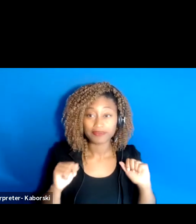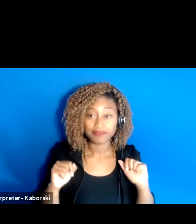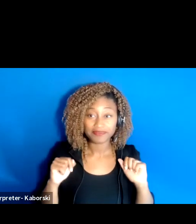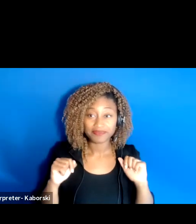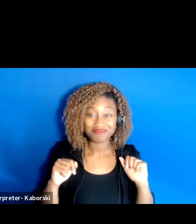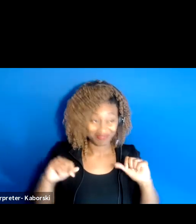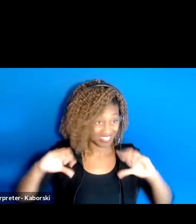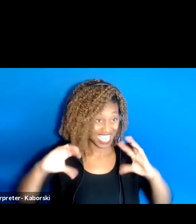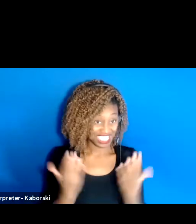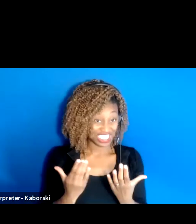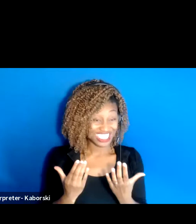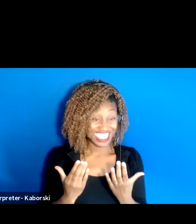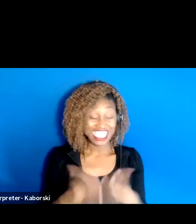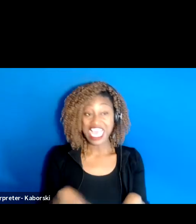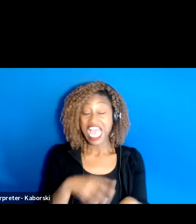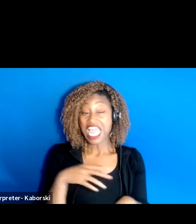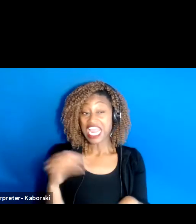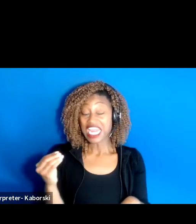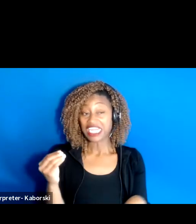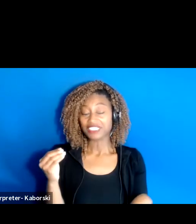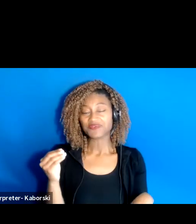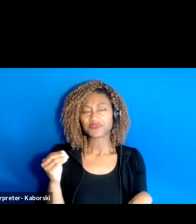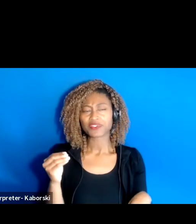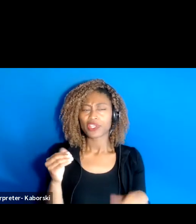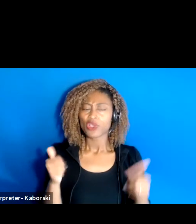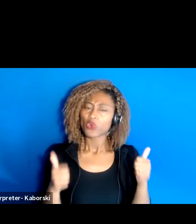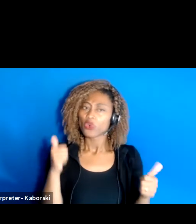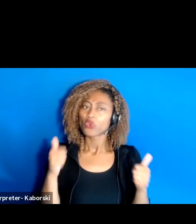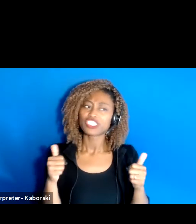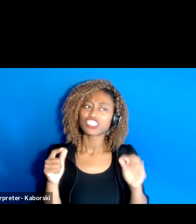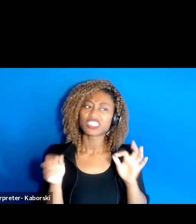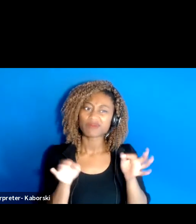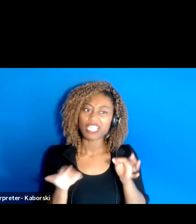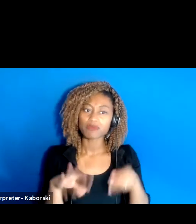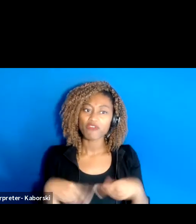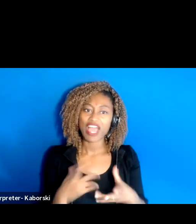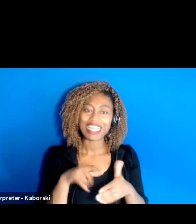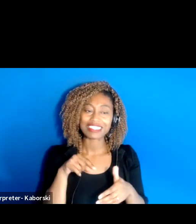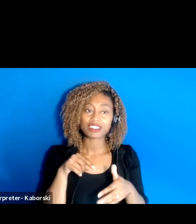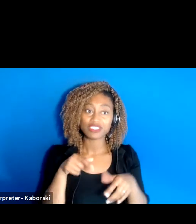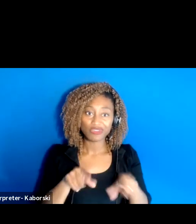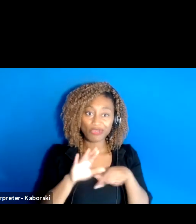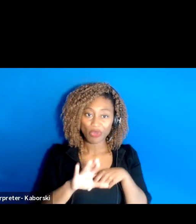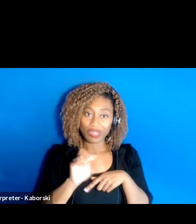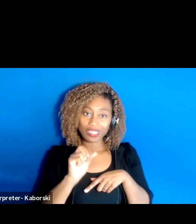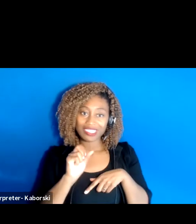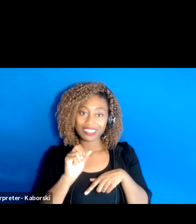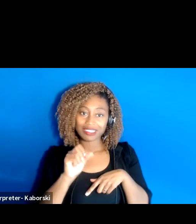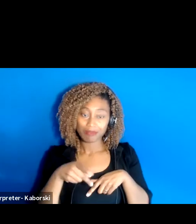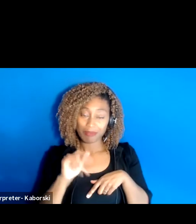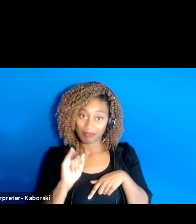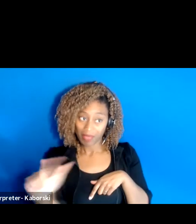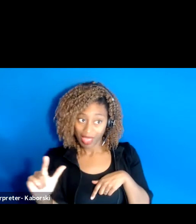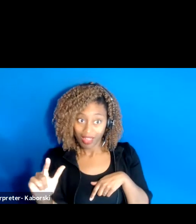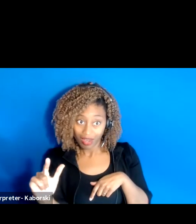entity, and then also what direction is provided in the state plan, which again has been drafted by